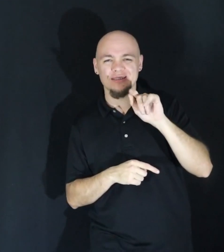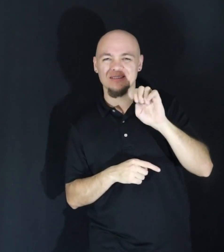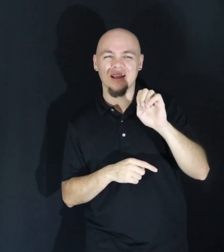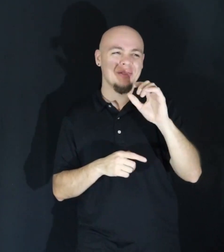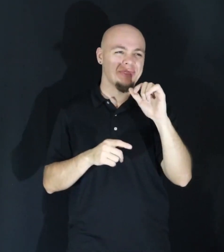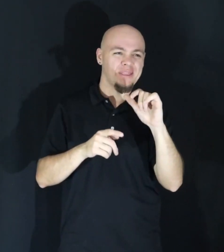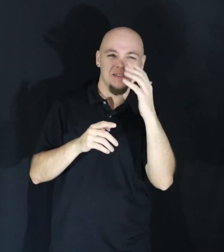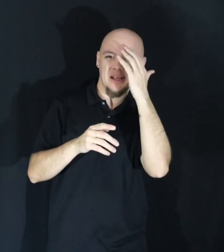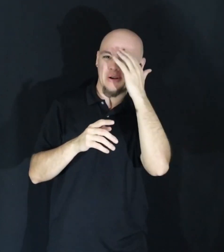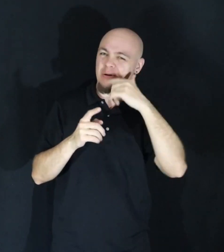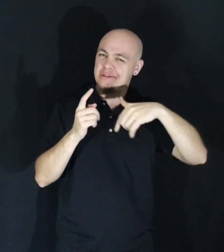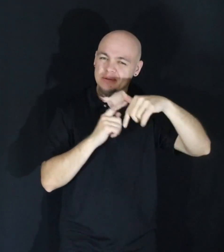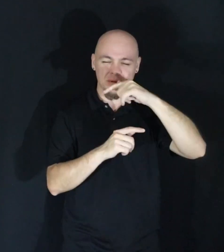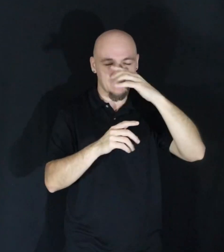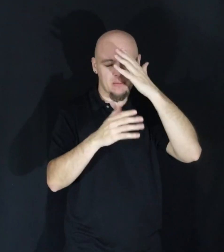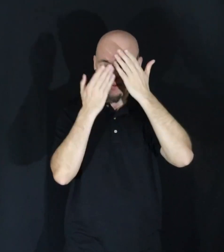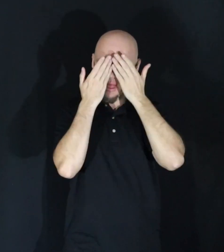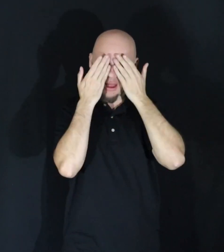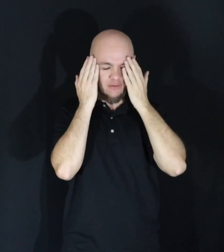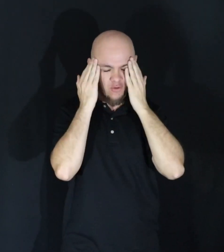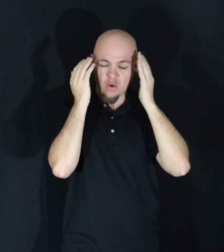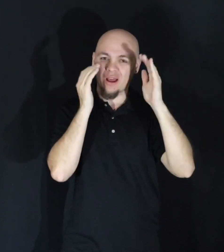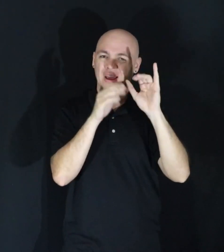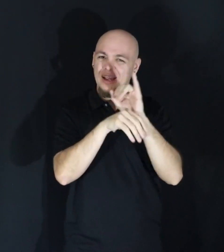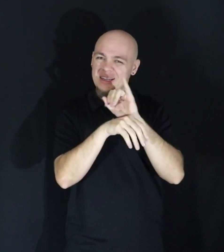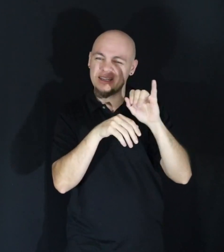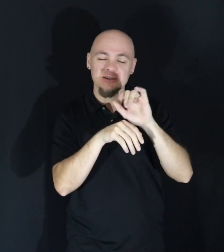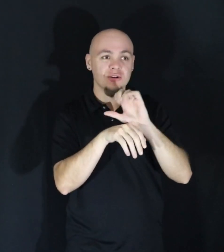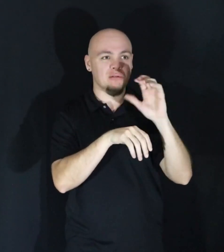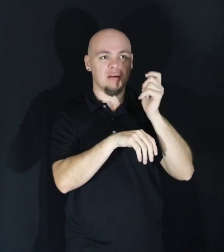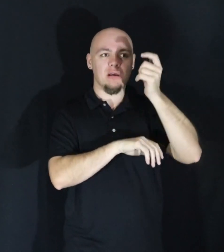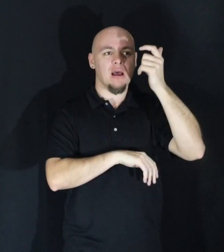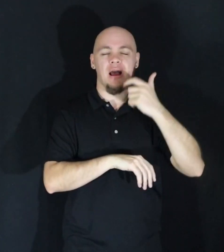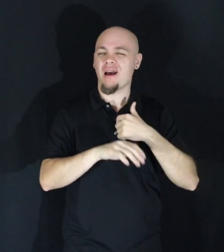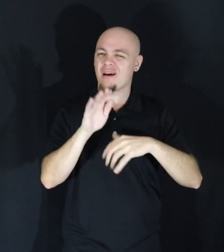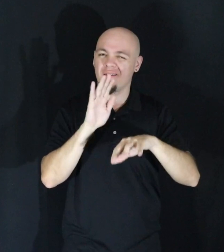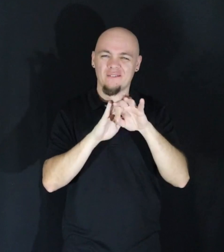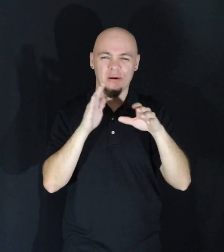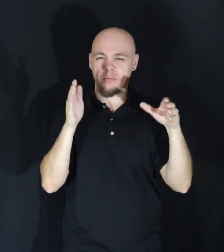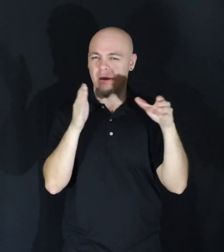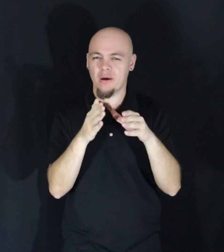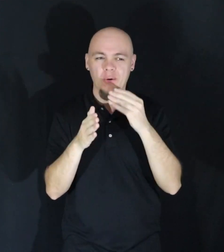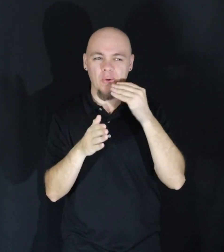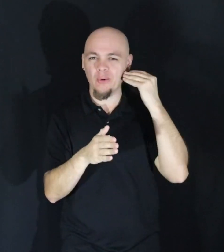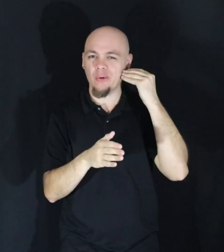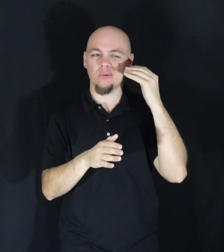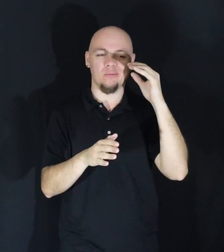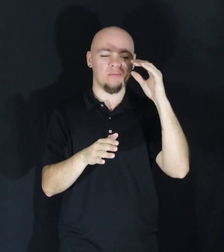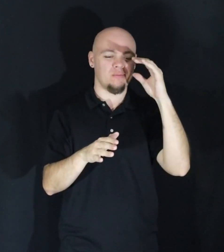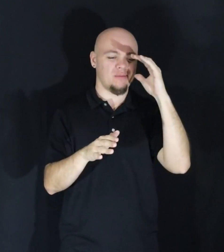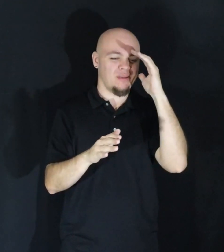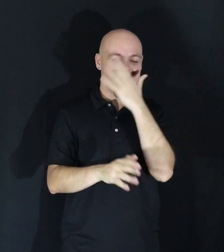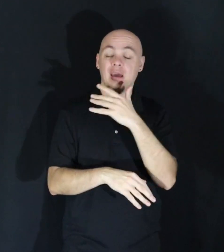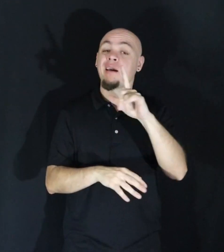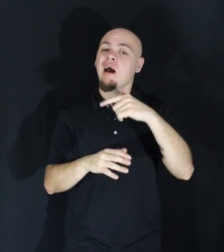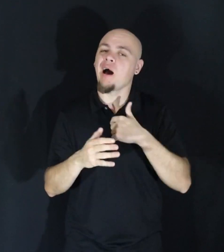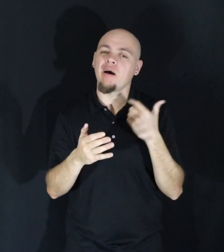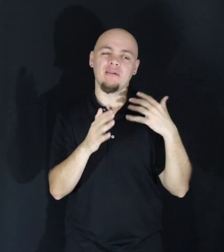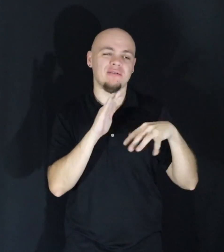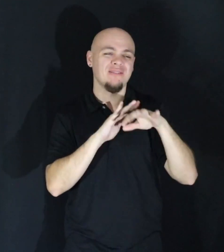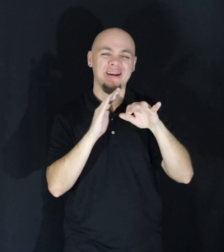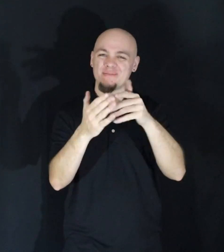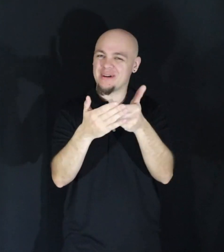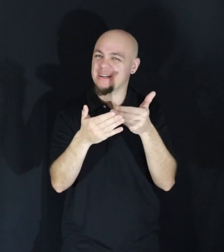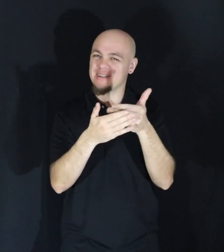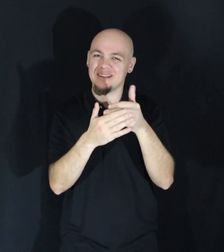know, spin me around blindfolded off any street off cast, and I swear to God, I'm gonna find my narrow way back home. Hey. Or perhaps I'll find my way to